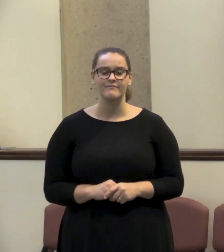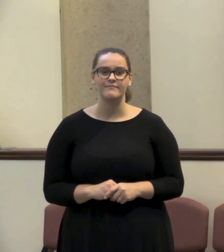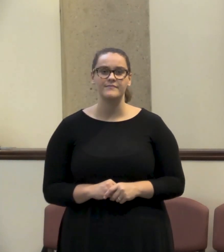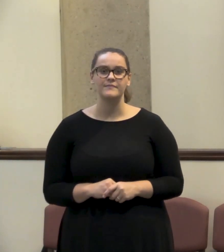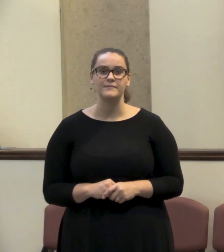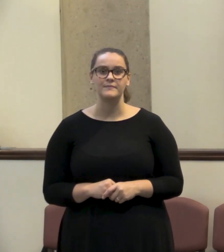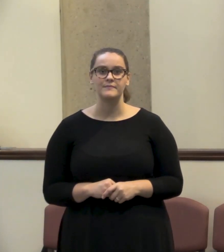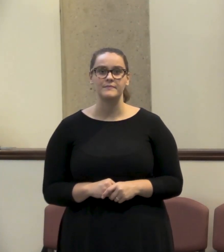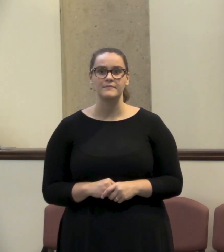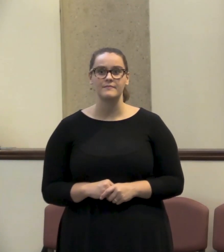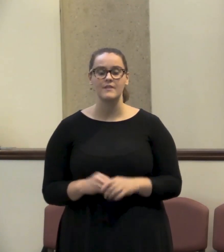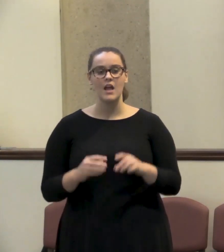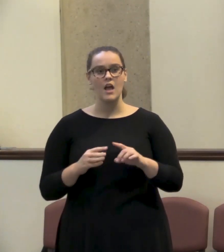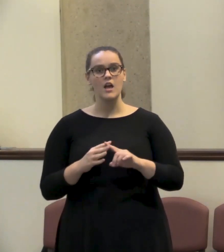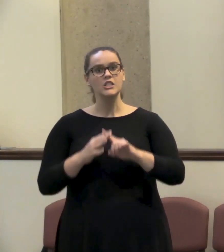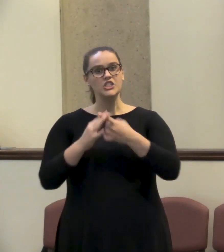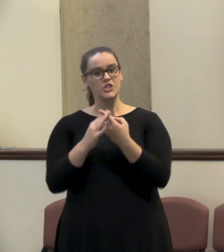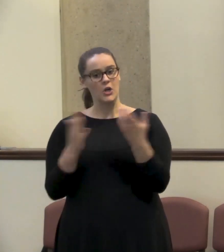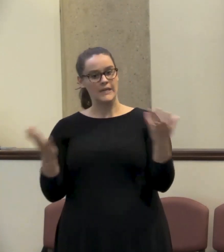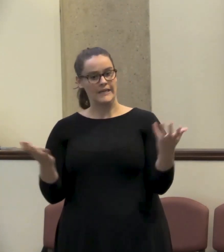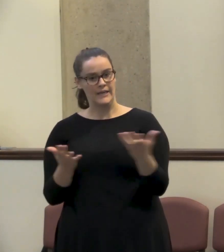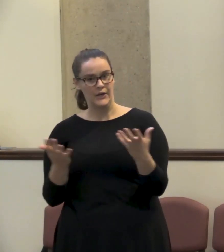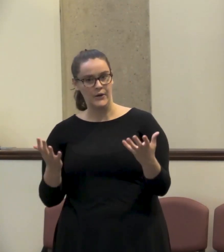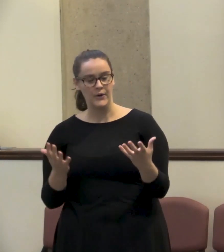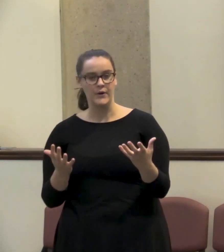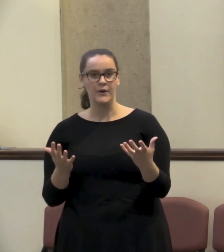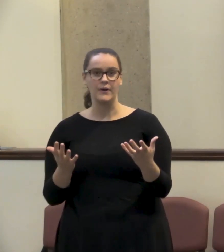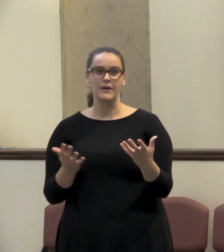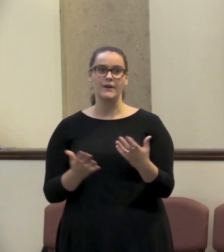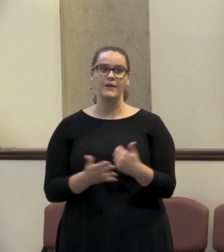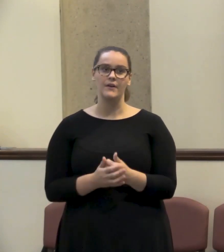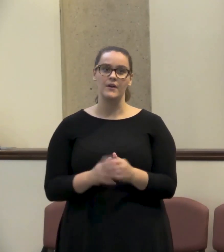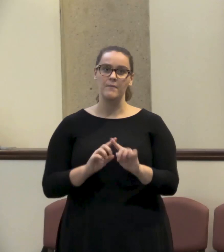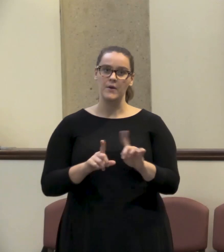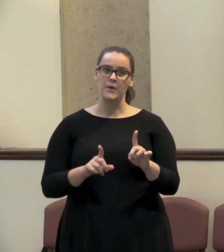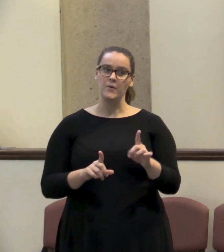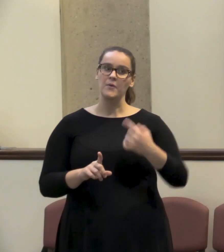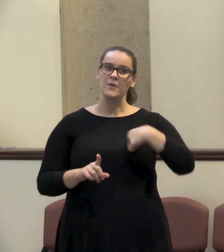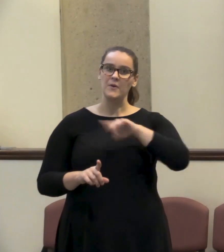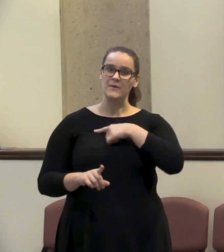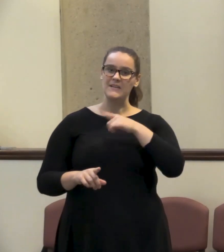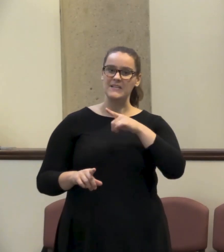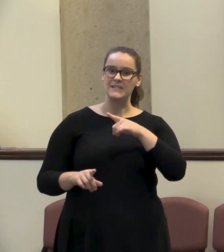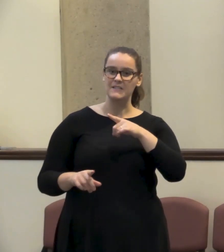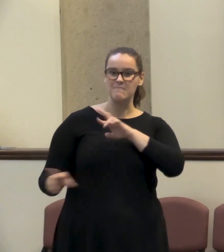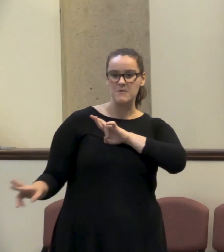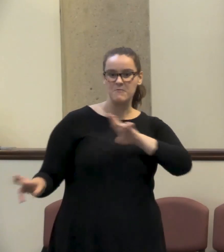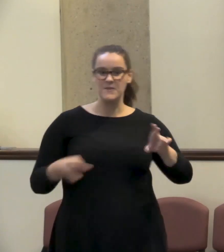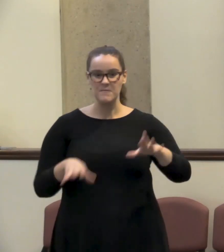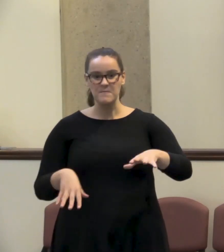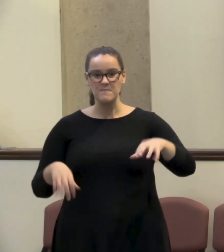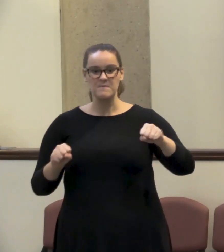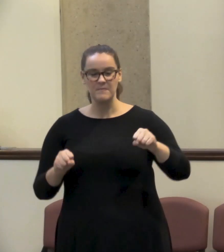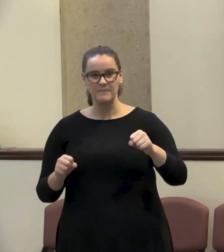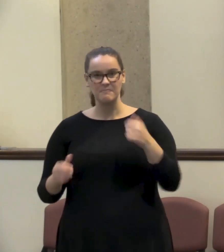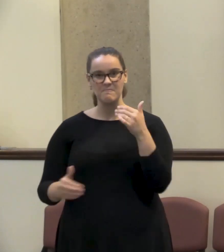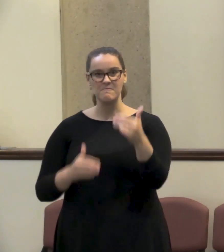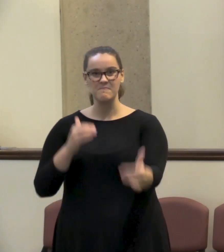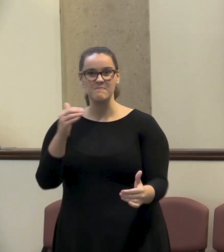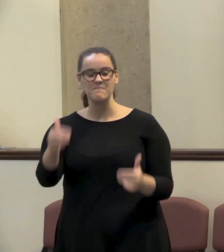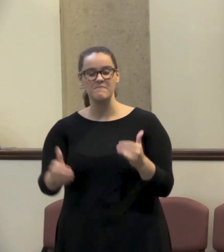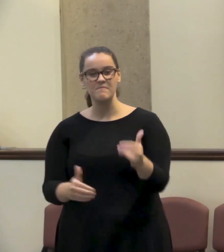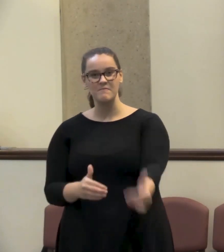So it's not starting here, but we ought to be here. We should be the early adopters. We should move this forward as quickly as we